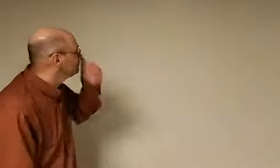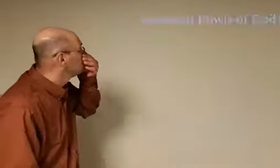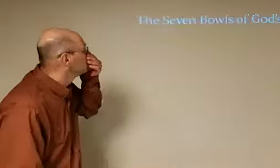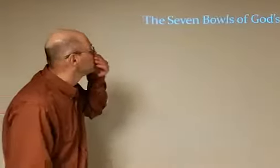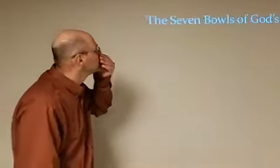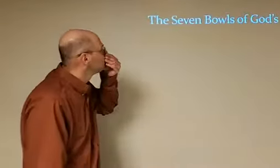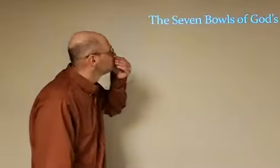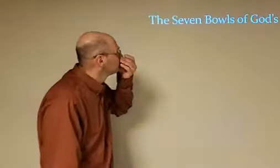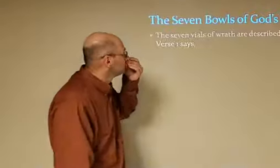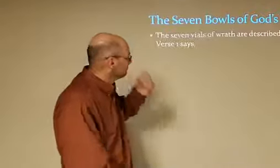Revelation 22:11.